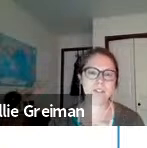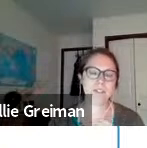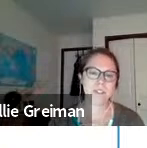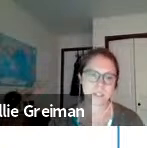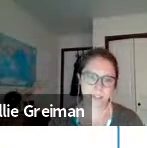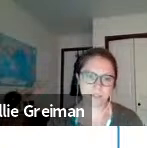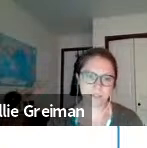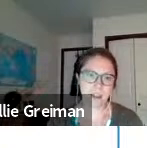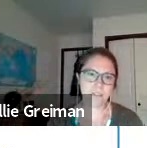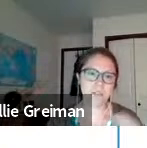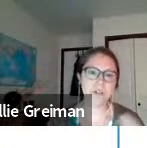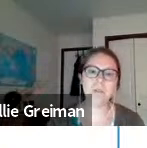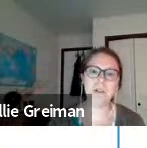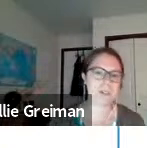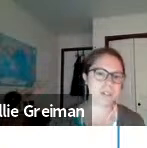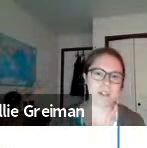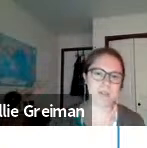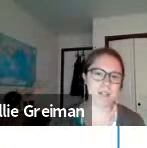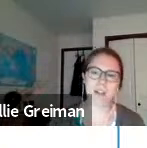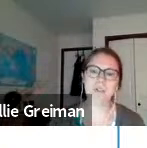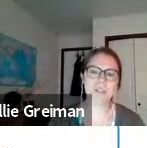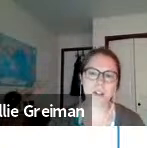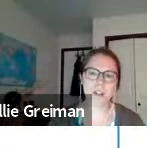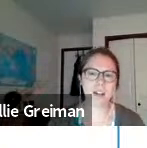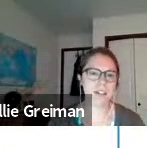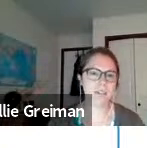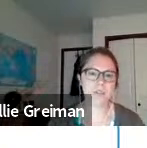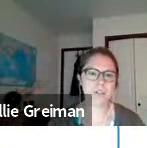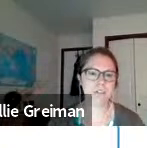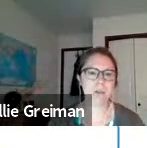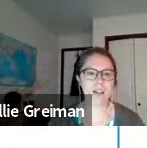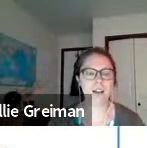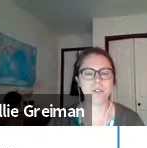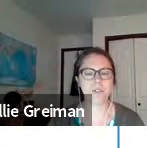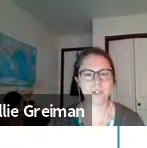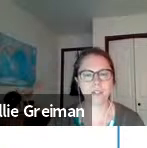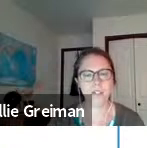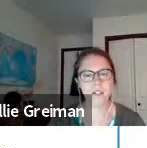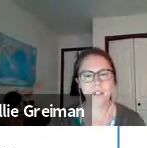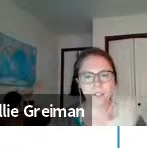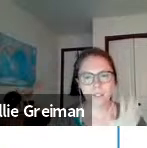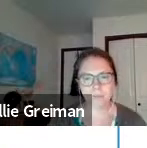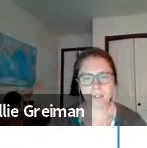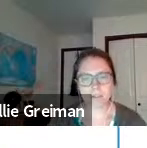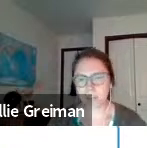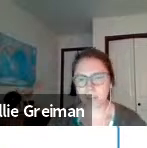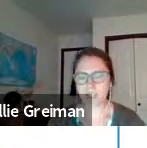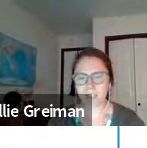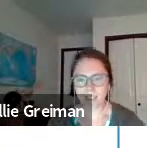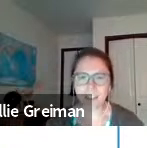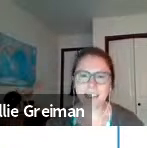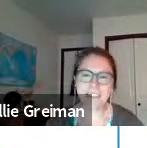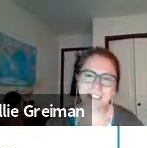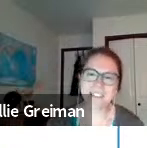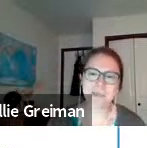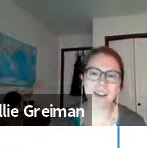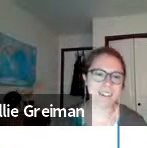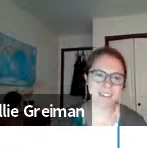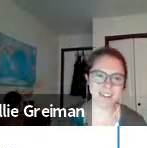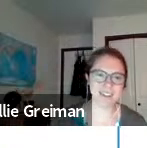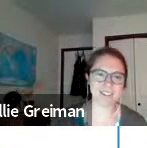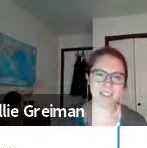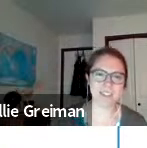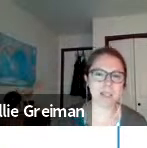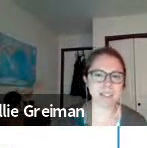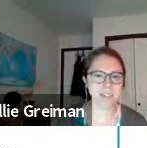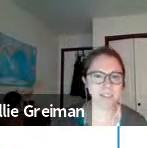Nobody, this is Teresa, 65, nobody wants to help me. I wish to God I never would have bought a house and name is redacted. This is my